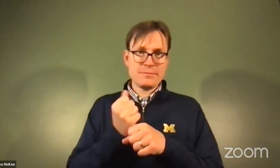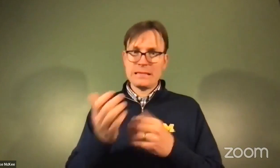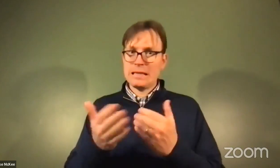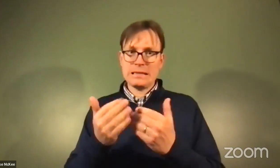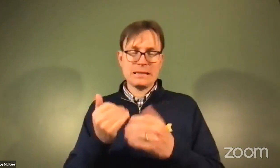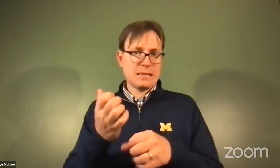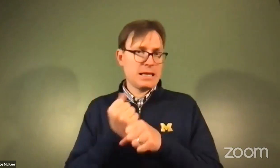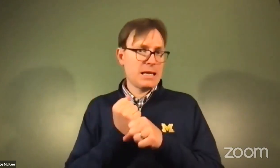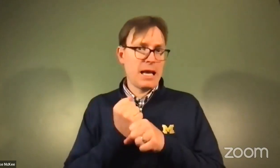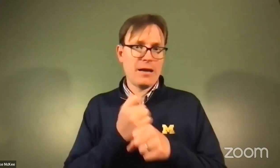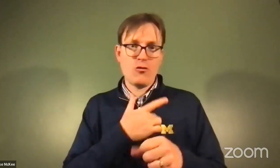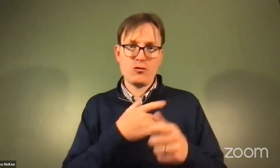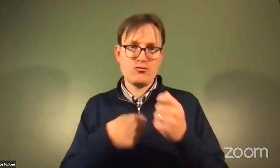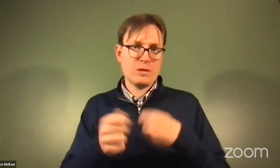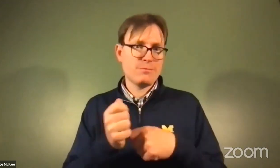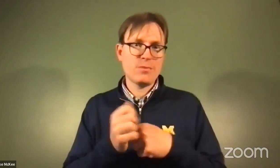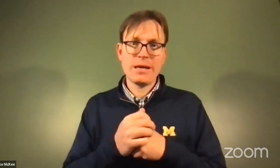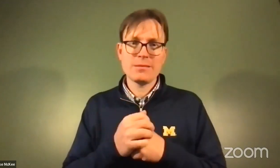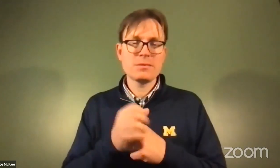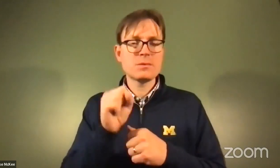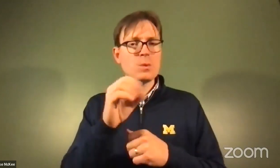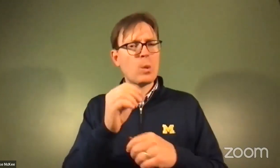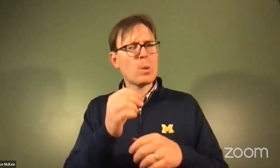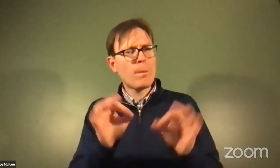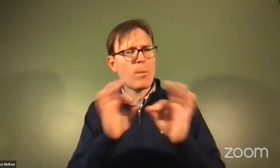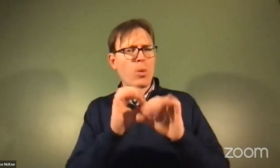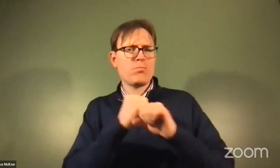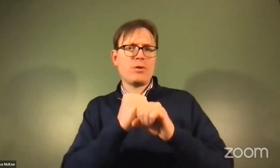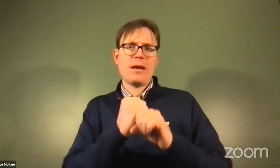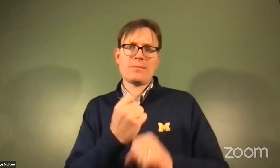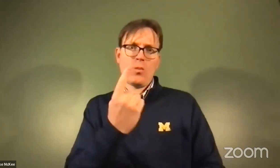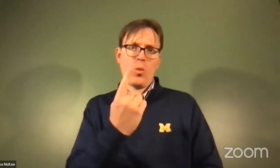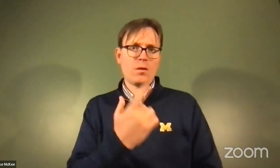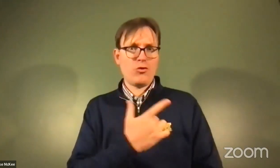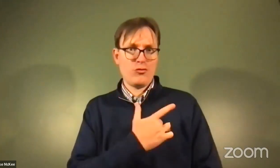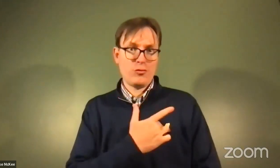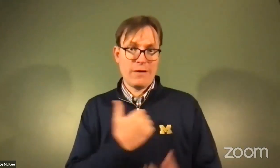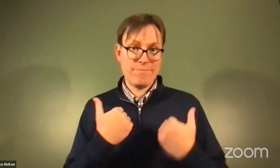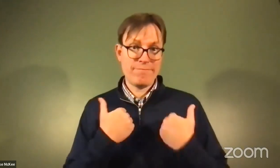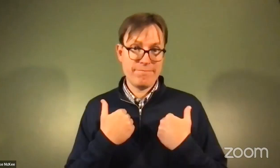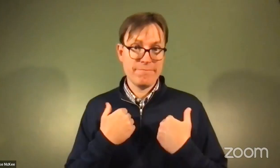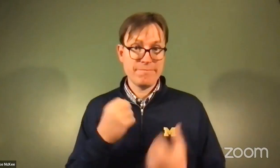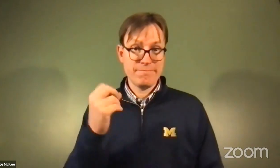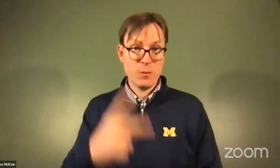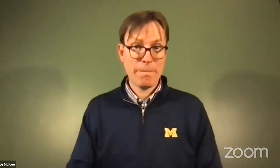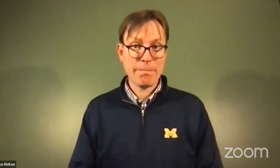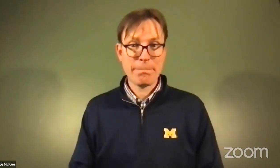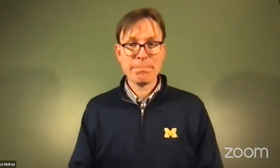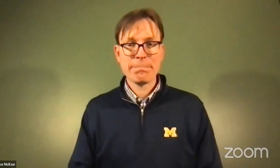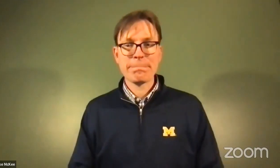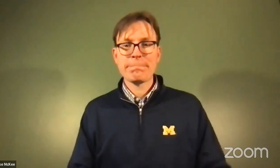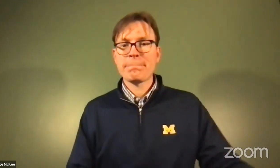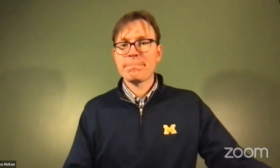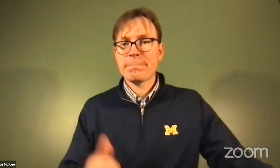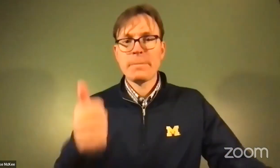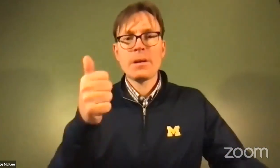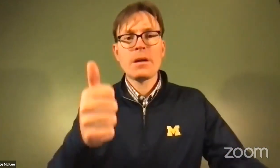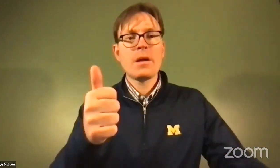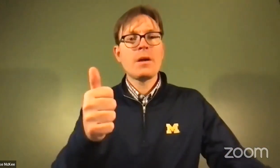Because as Dr. Siddiqui mentioned, when you get to a heart transplant, it's a very intense process. You don't want to get there. Think of it as you only have